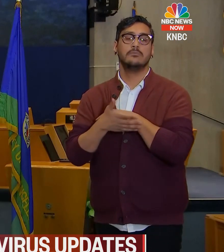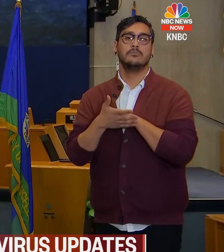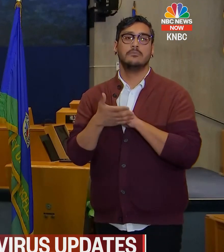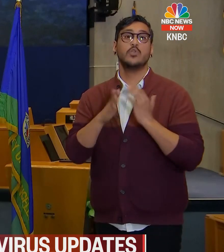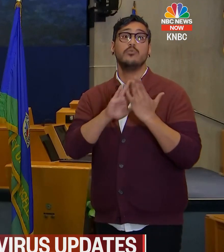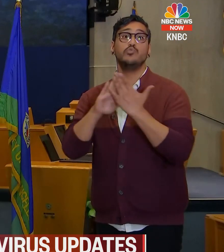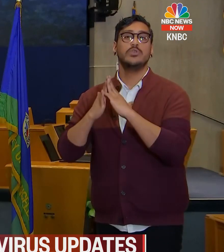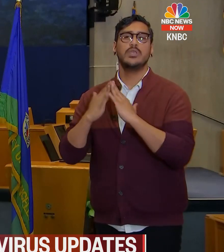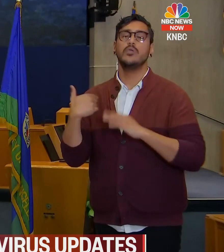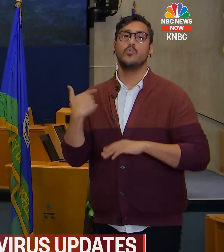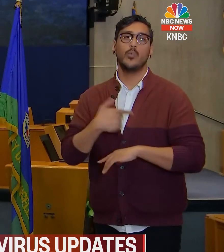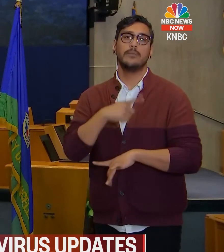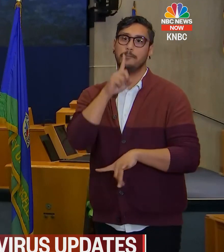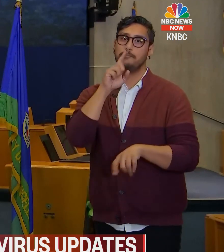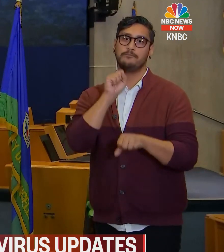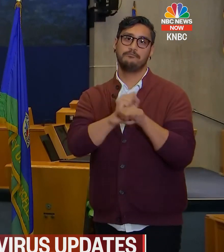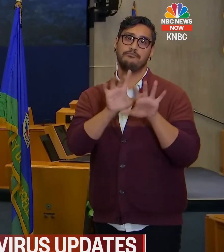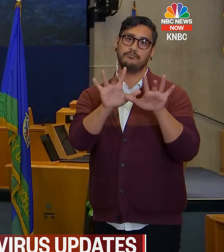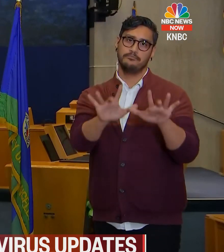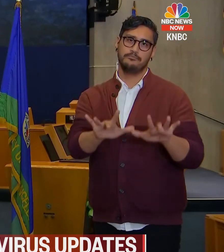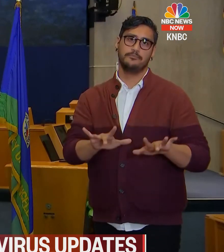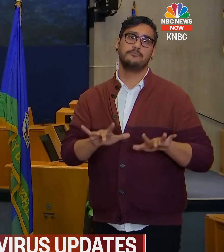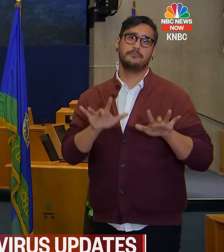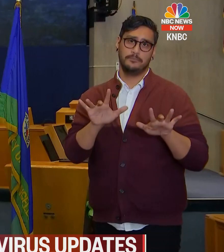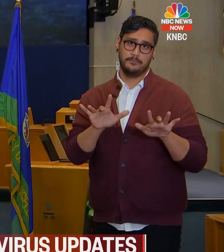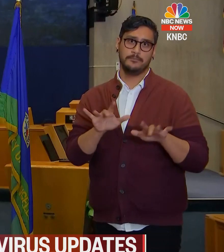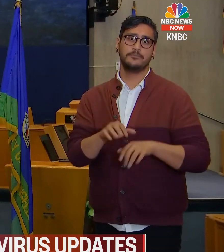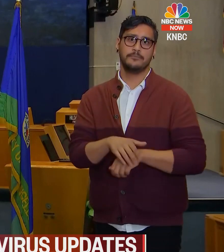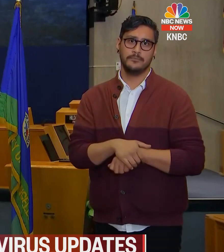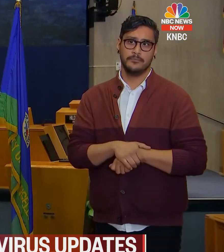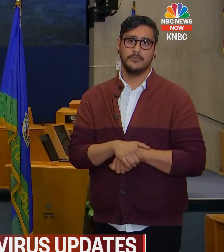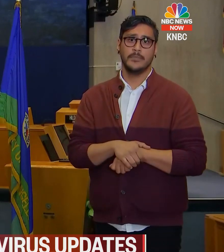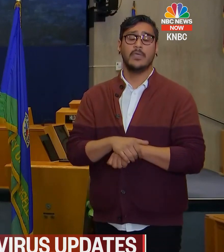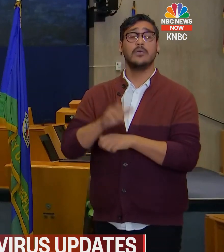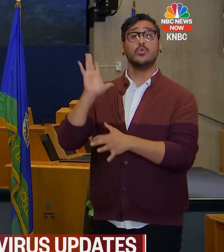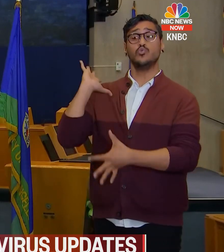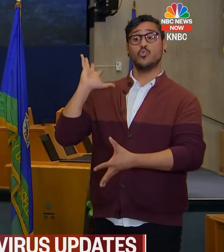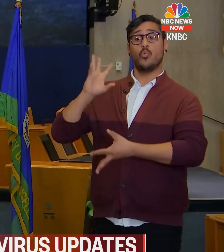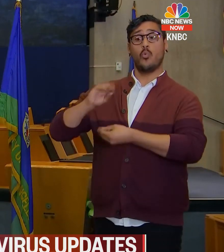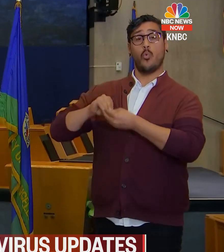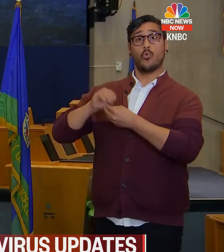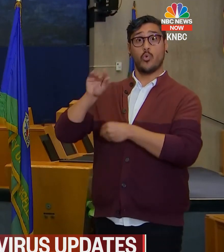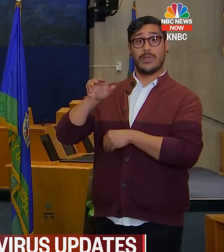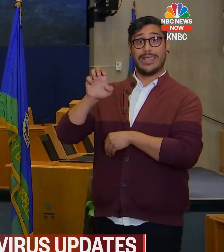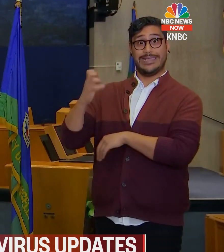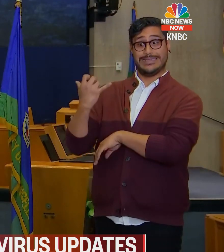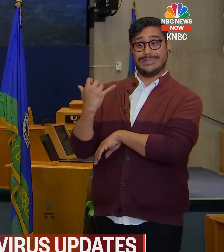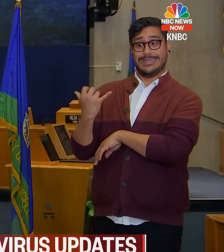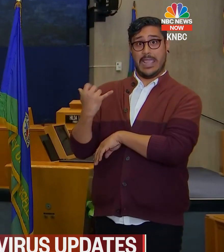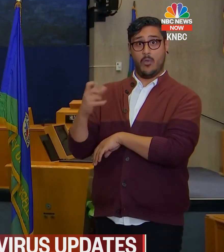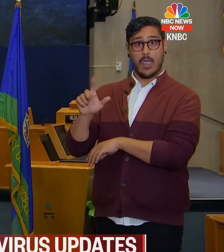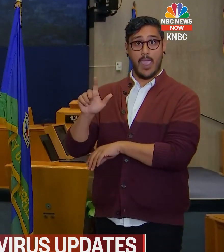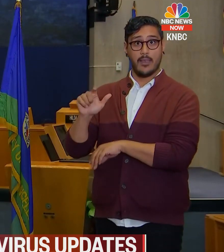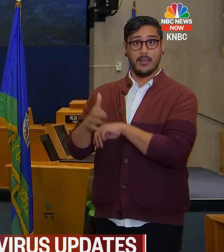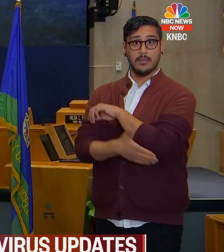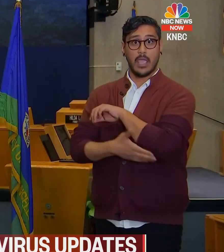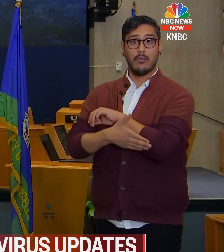much feels your loss and your heartache. The total number of cases now in LA County